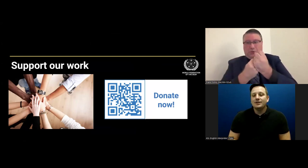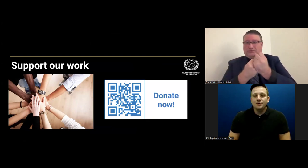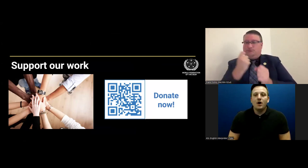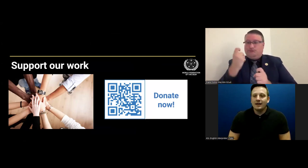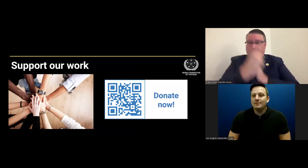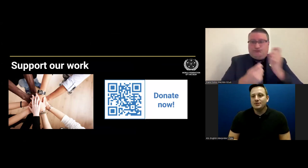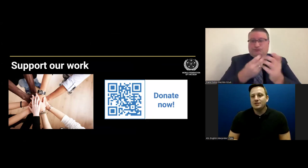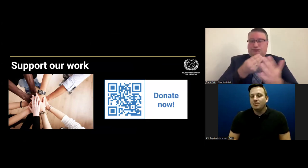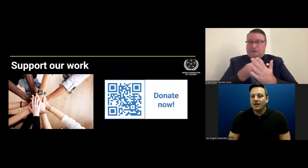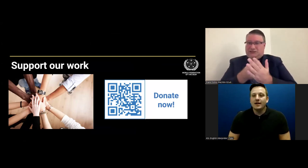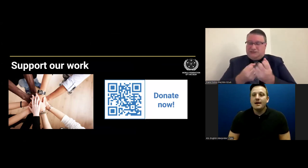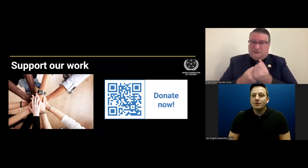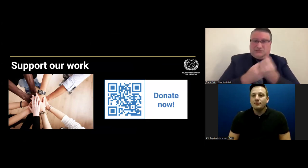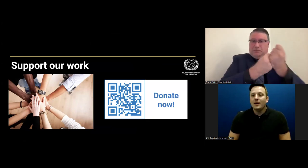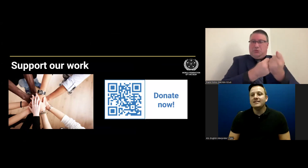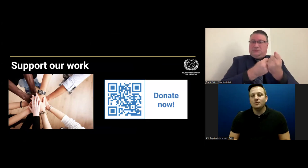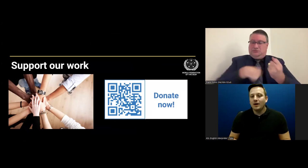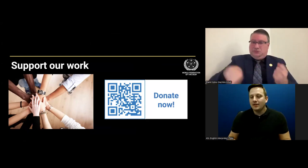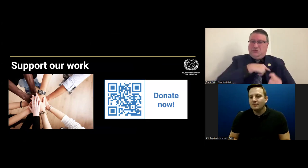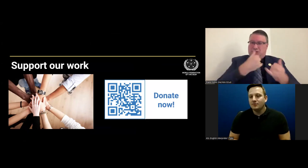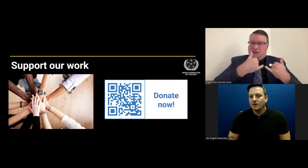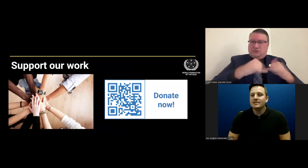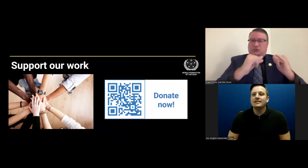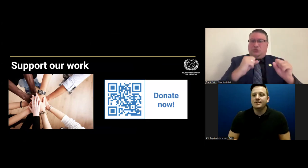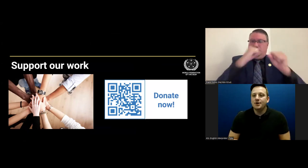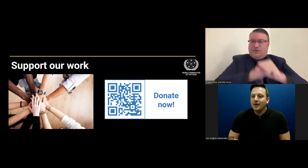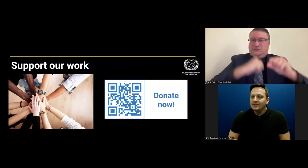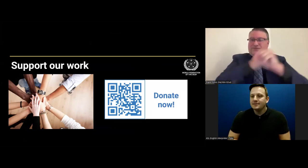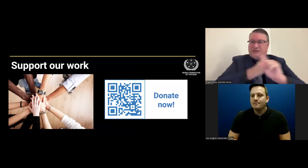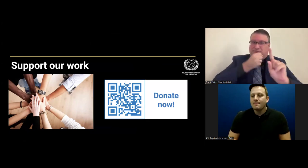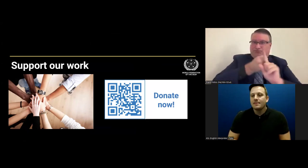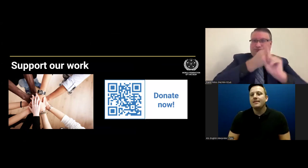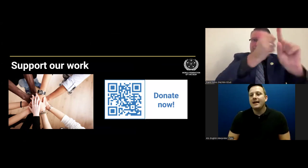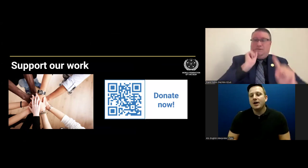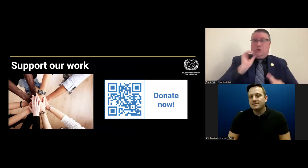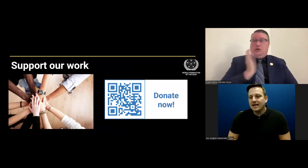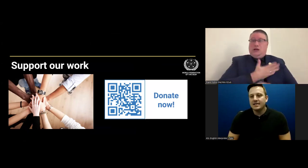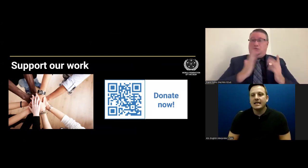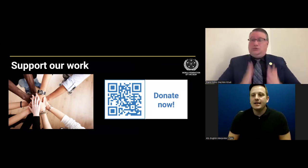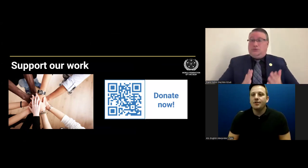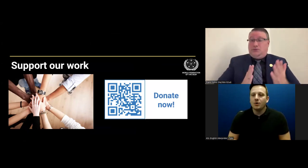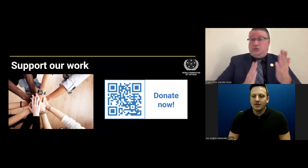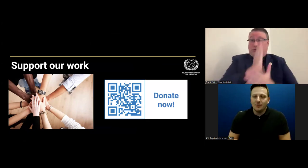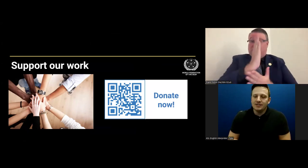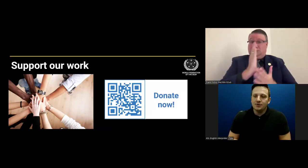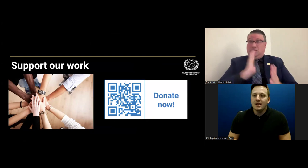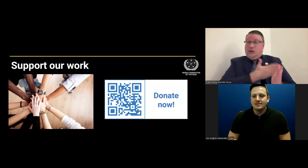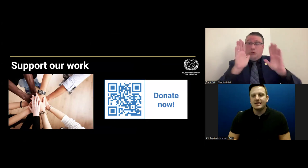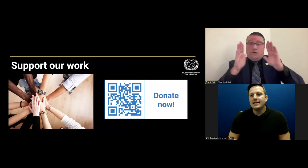you are able to support in a number of ways. One of them, of course, is to donate. That helps us to continue the work that we do, to continue